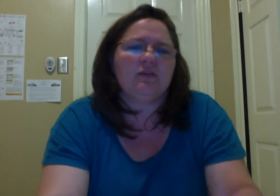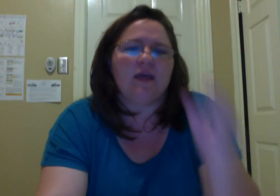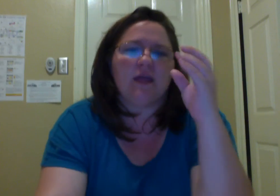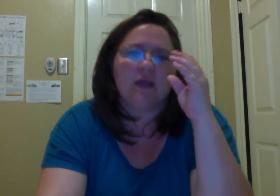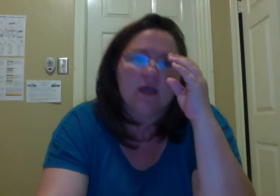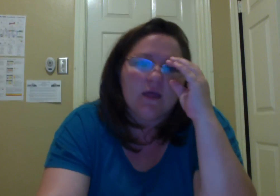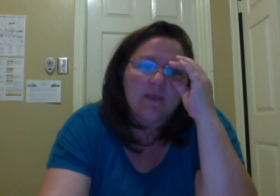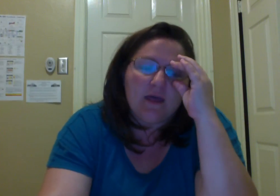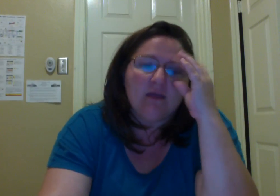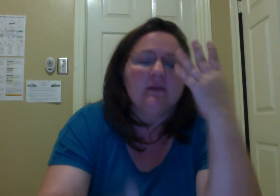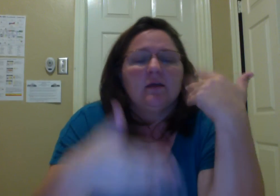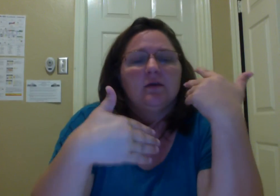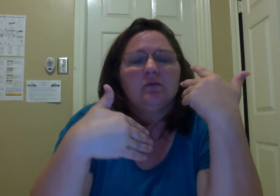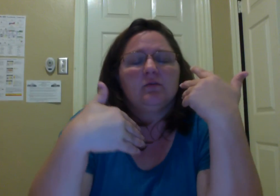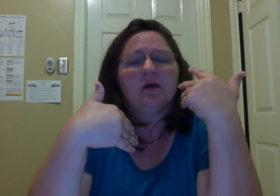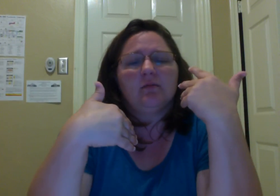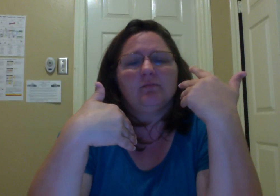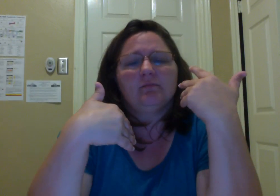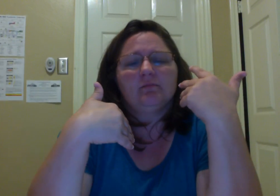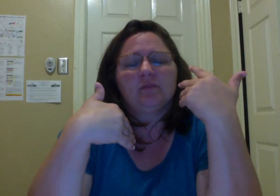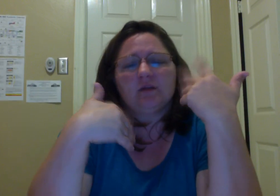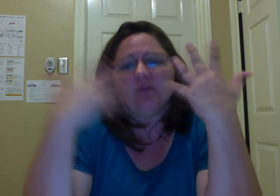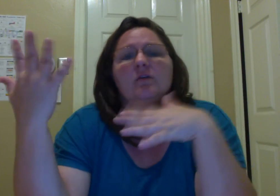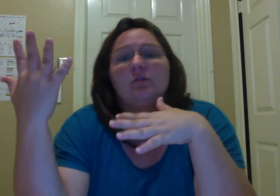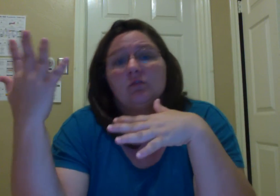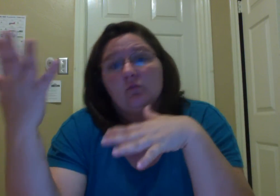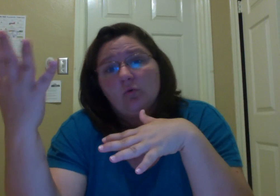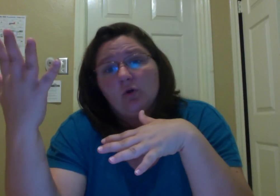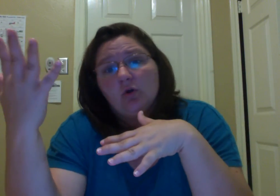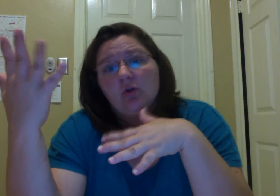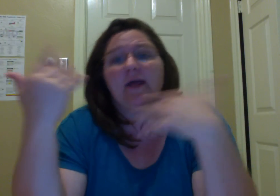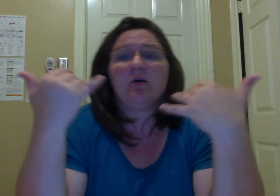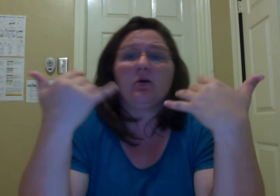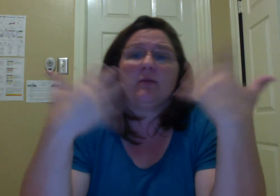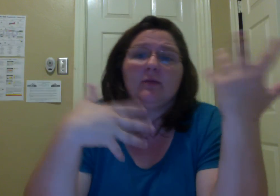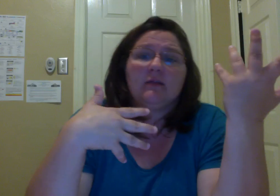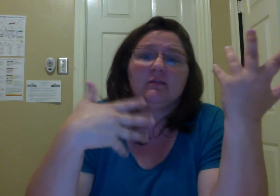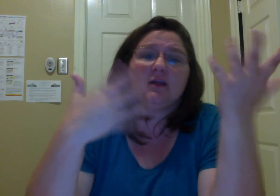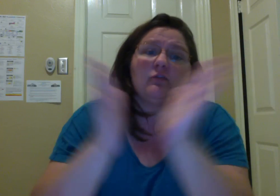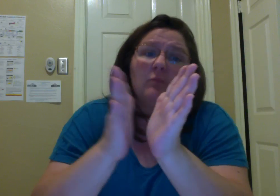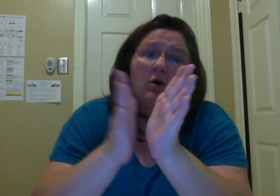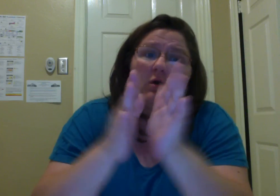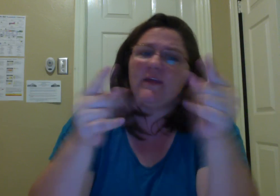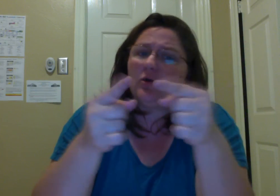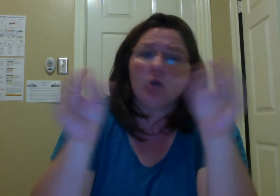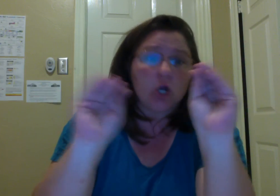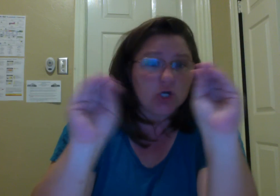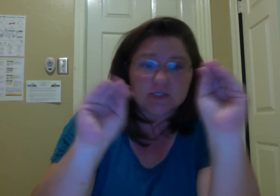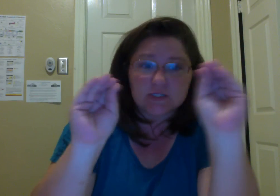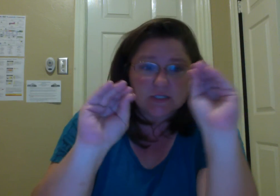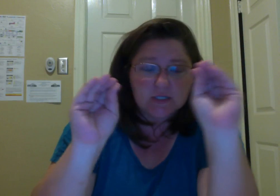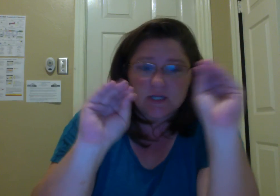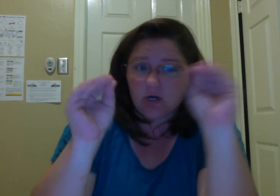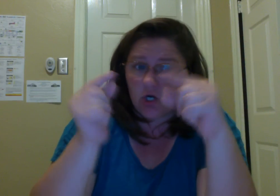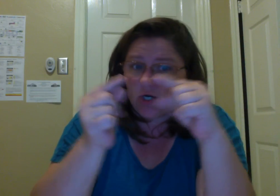saying that technology has gone to a new world. Now, cochlear implants today are small. They don't hurt